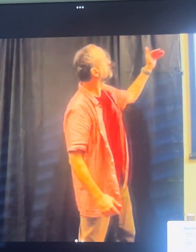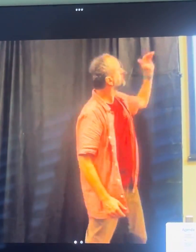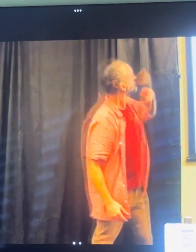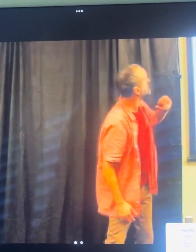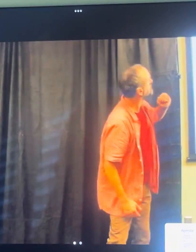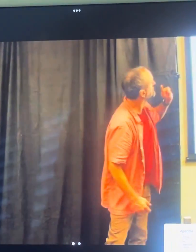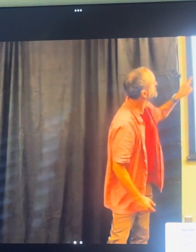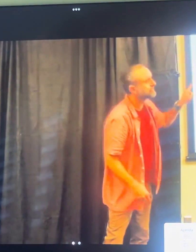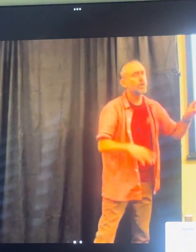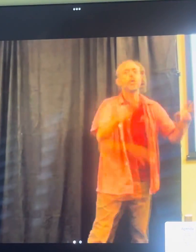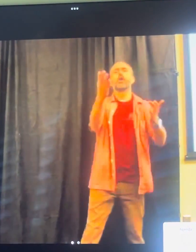ask first.